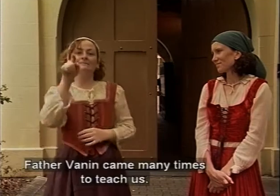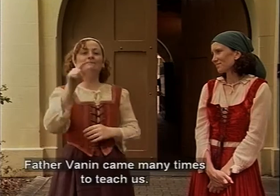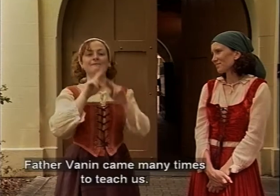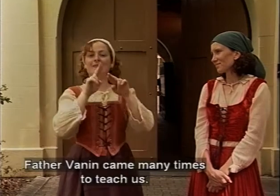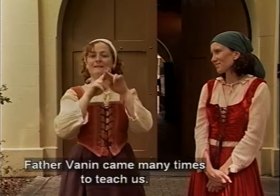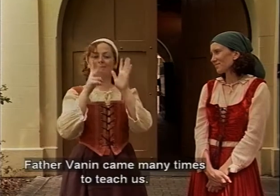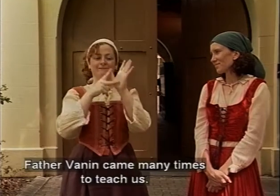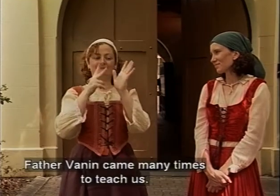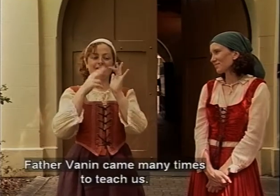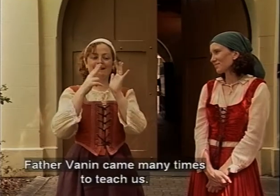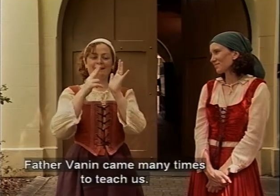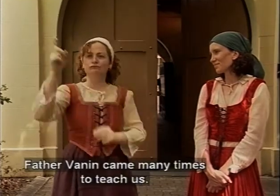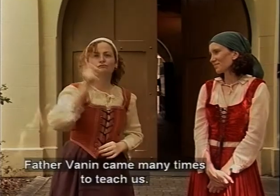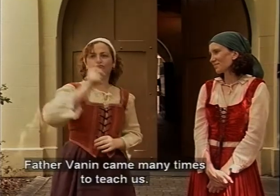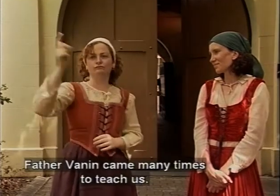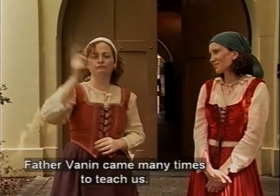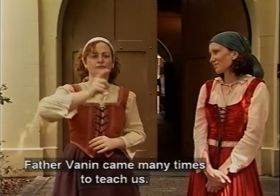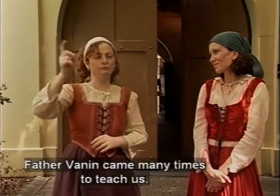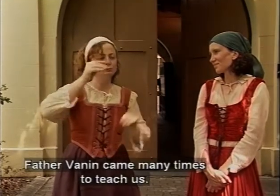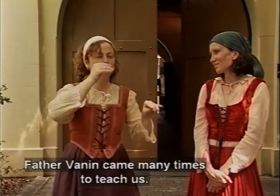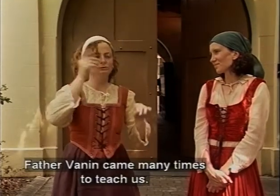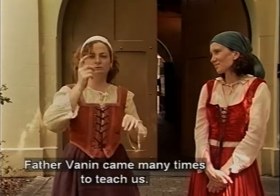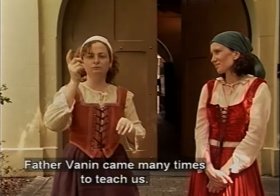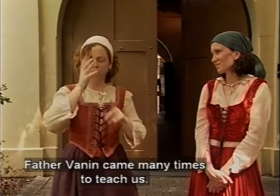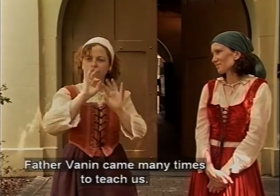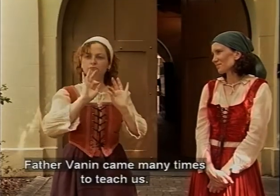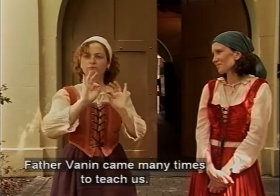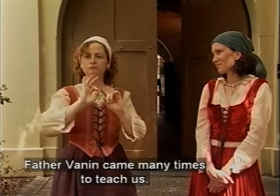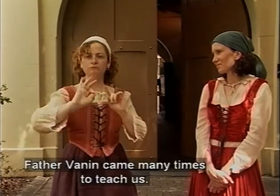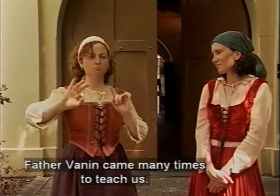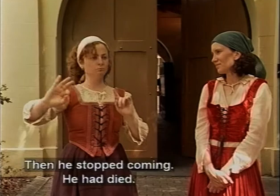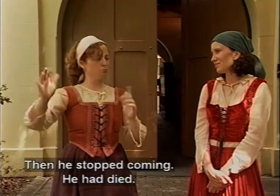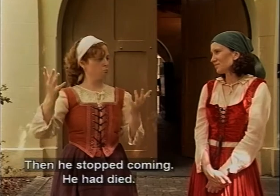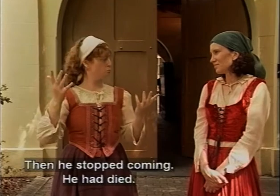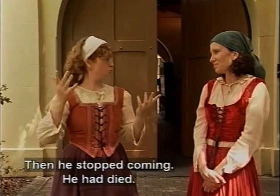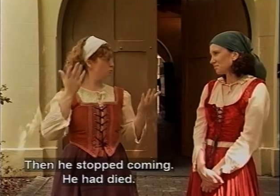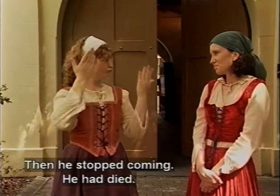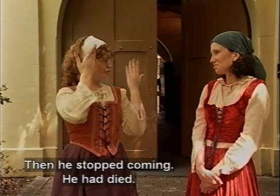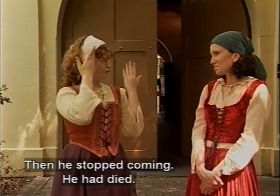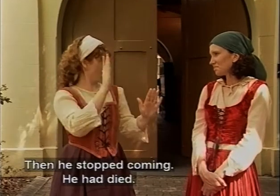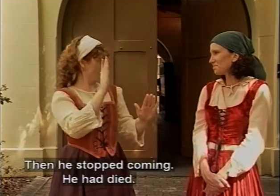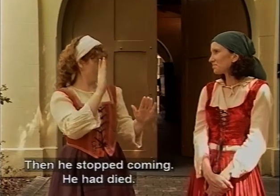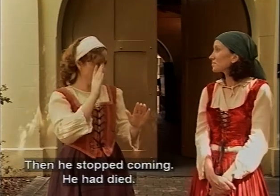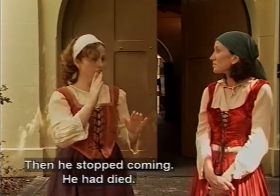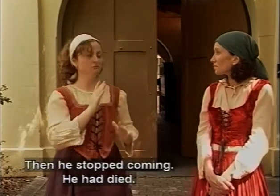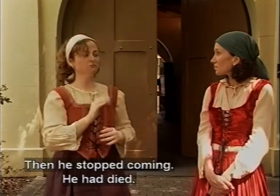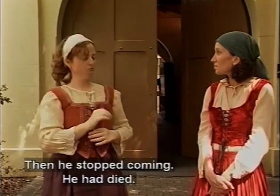Anyway, Father Vanin came to our house many times to teach us. Then one day he stopped coming. He couldn't come to the house anymore. He had